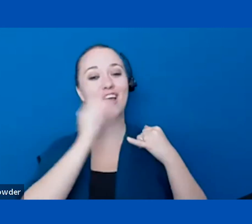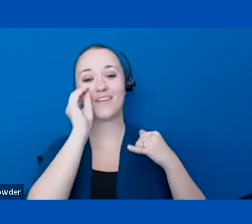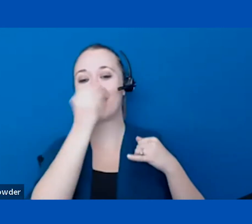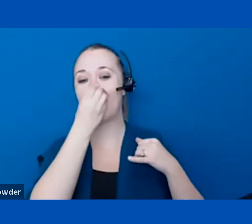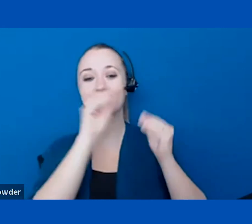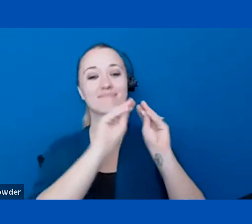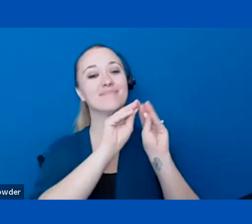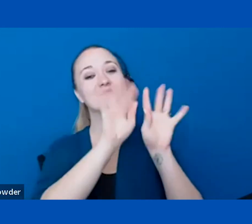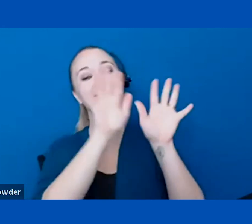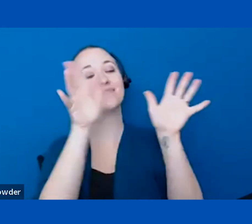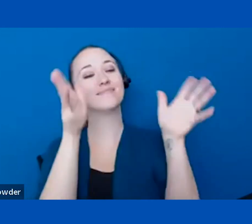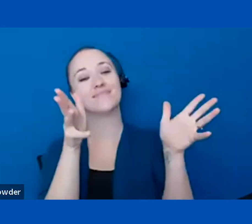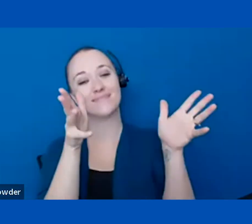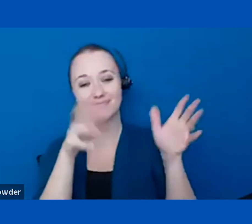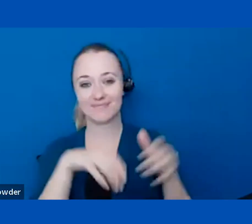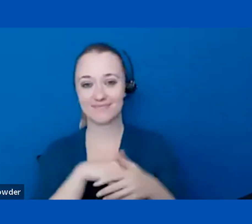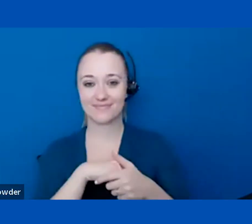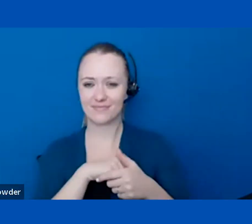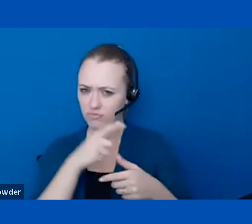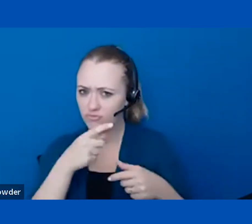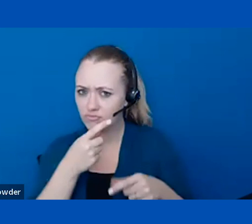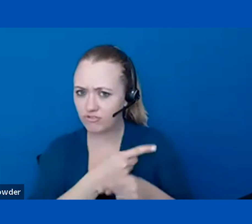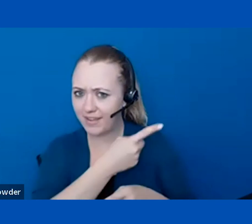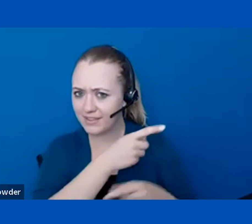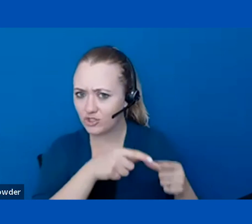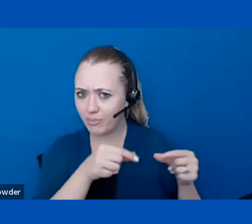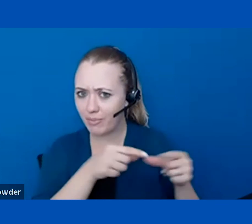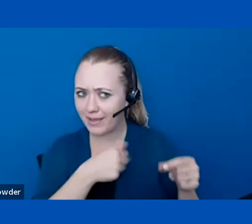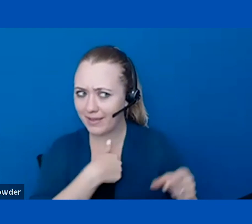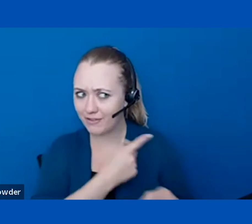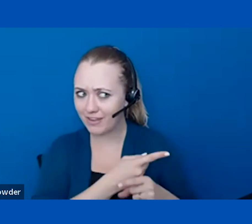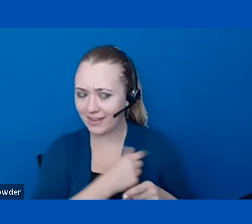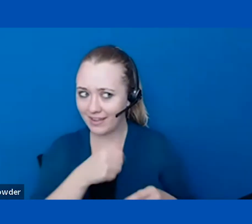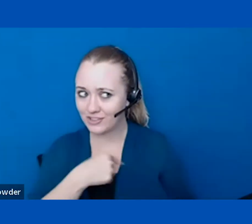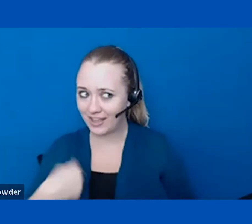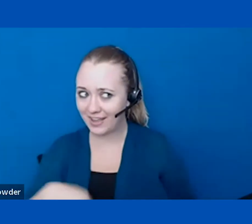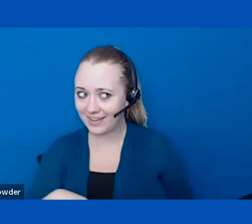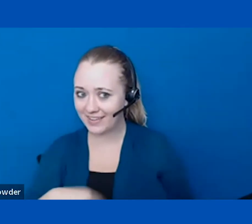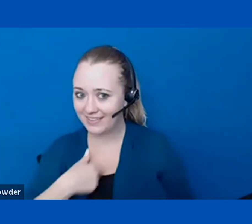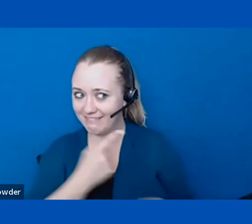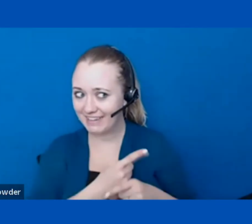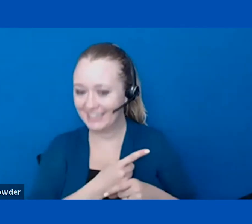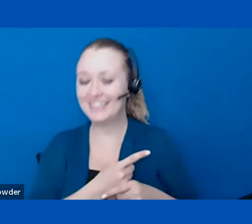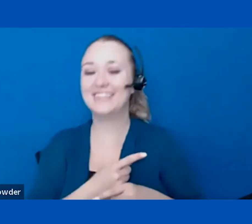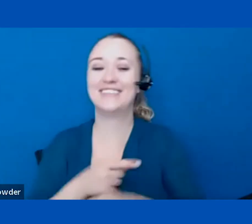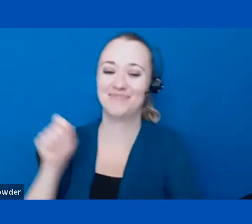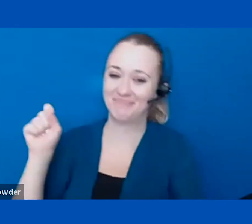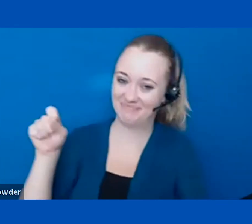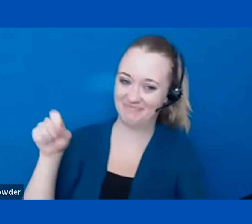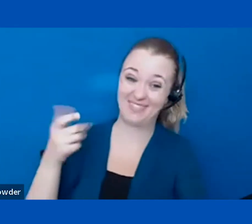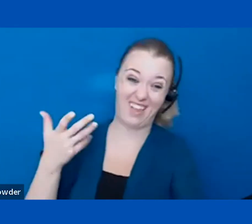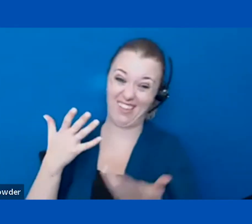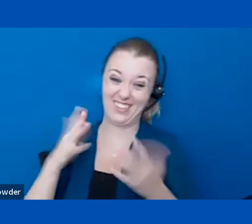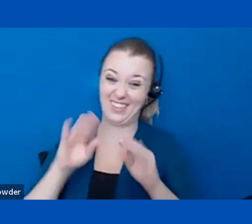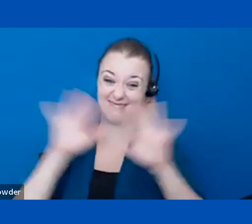Wait, cherry blossoms are in Japan, right? And not China? Am I getting them mixed? They're everywhere, I